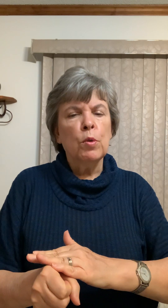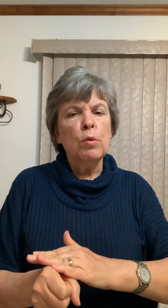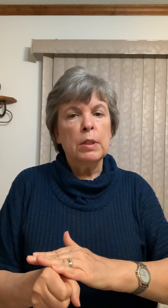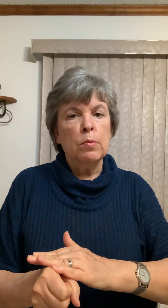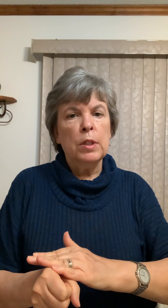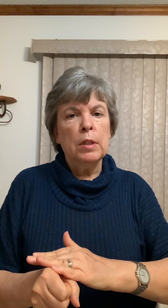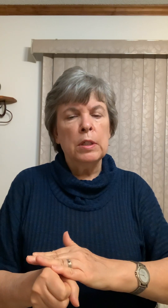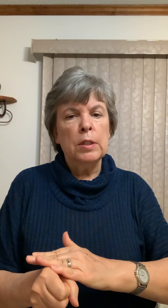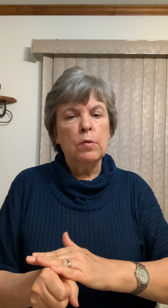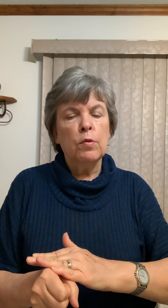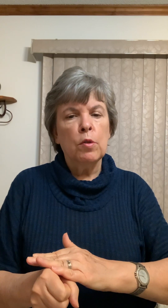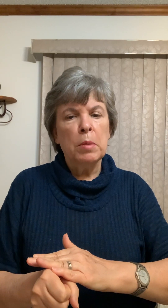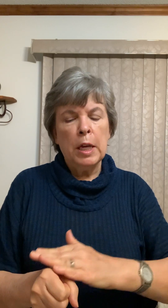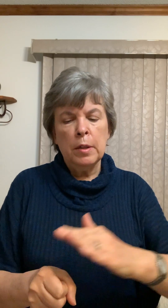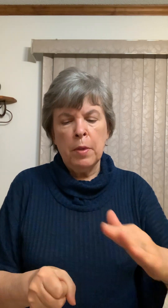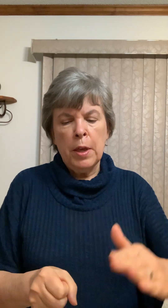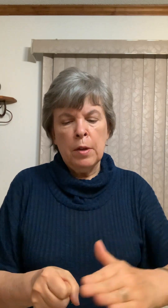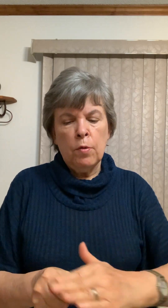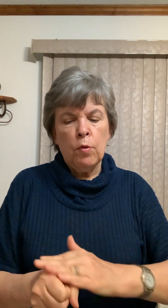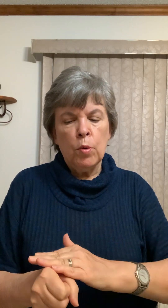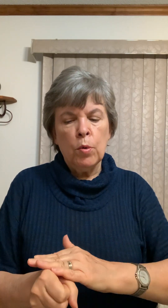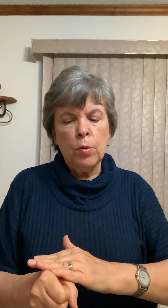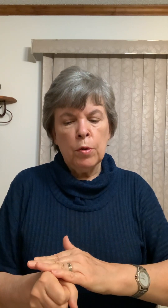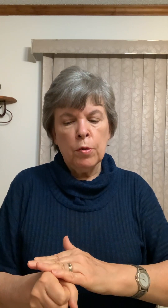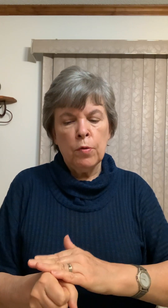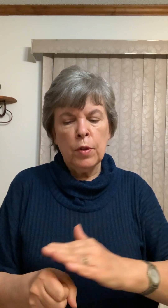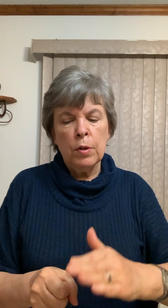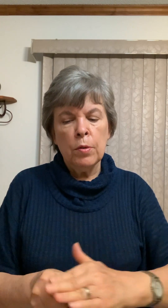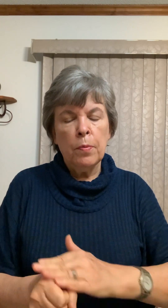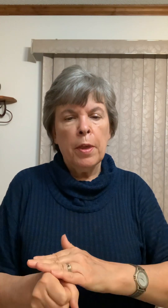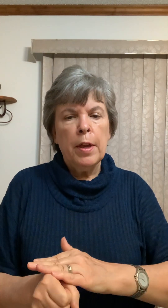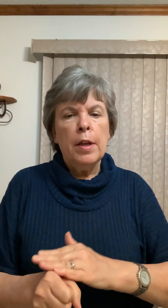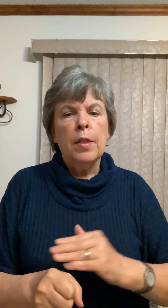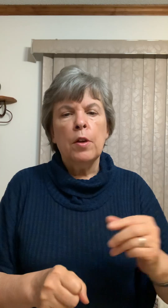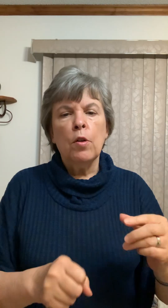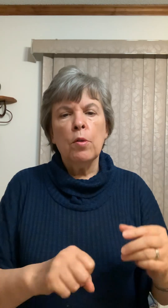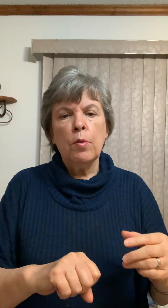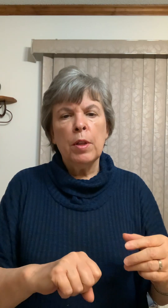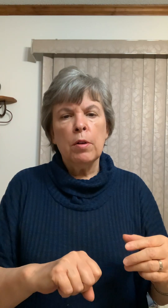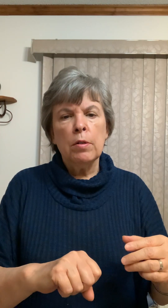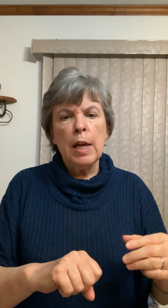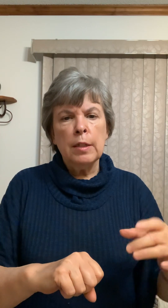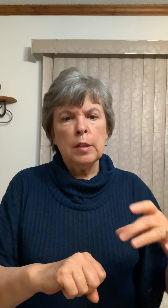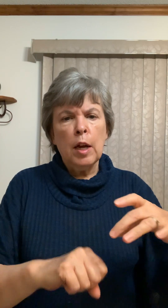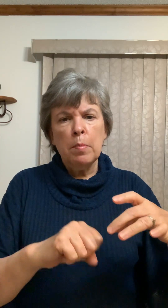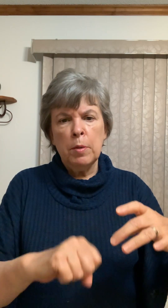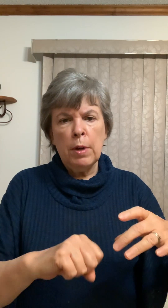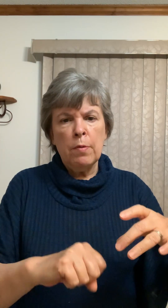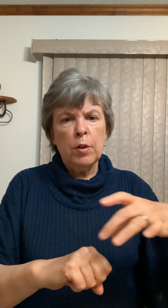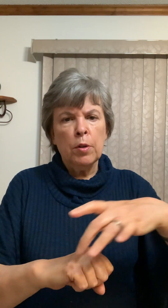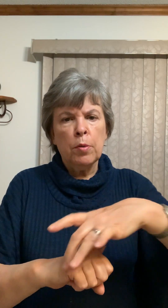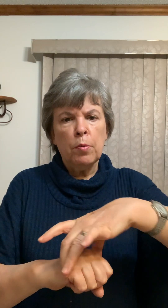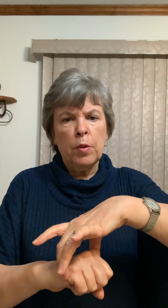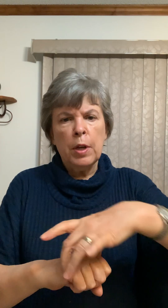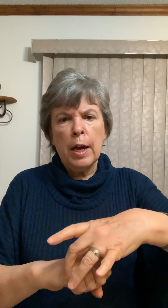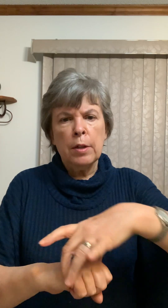as we did in sinful man. Full or fill. The earth, we learned last time, you have the earth with the